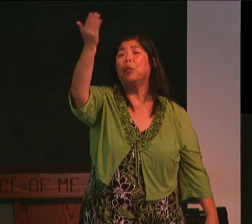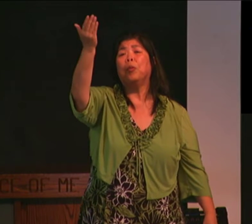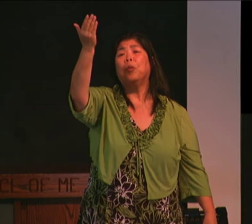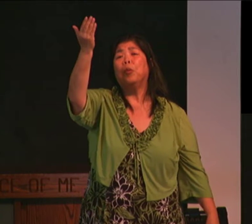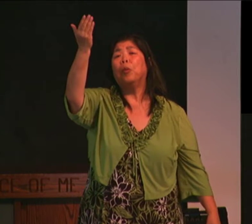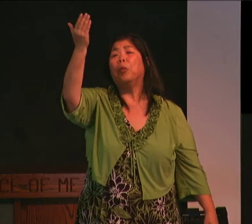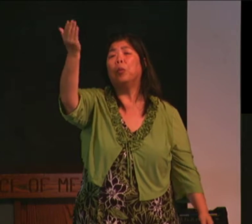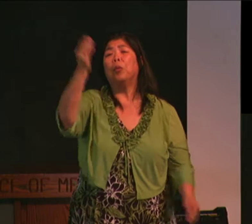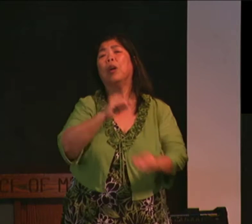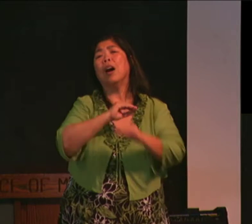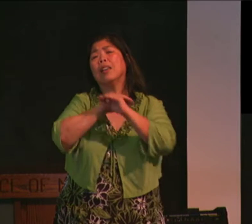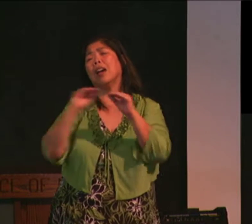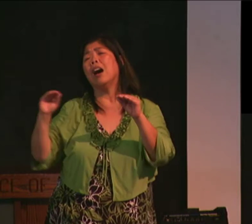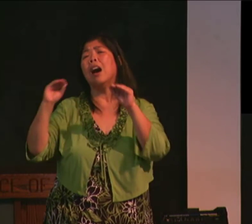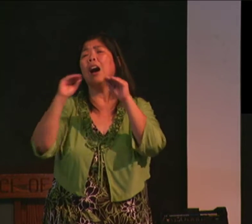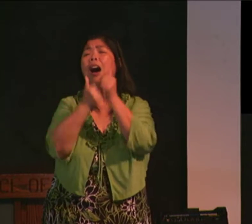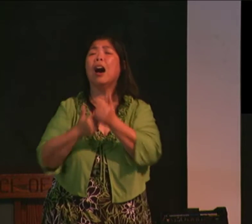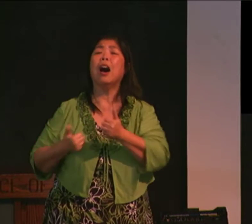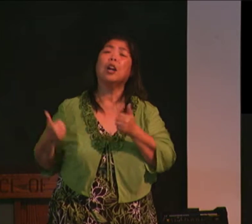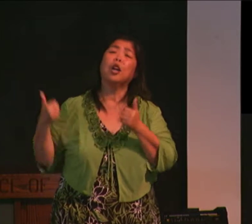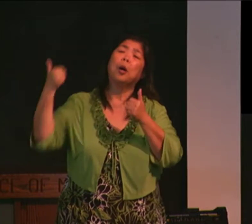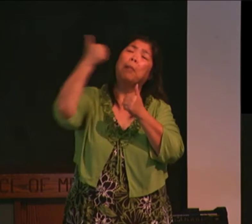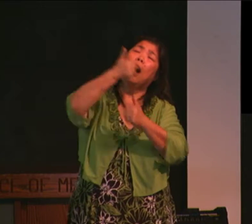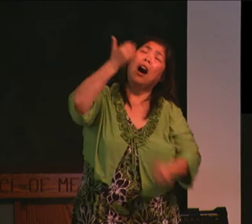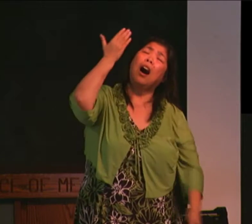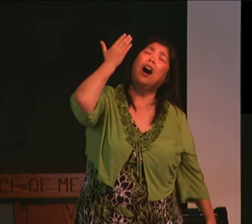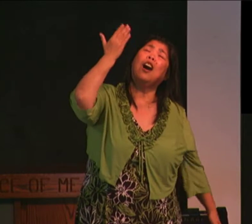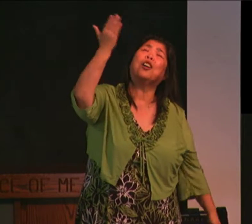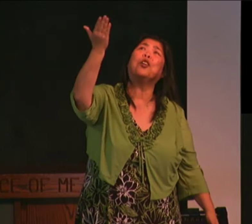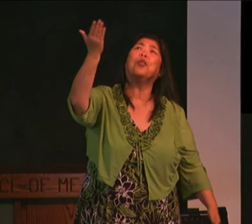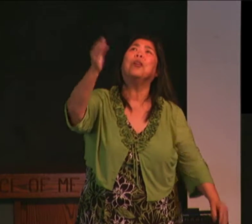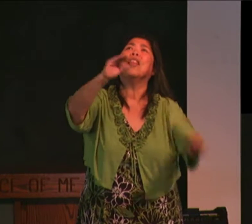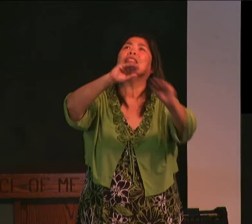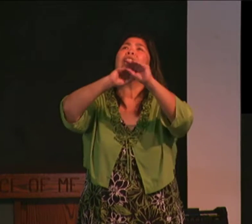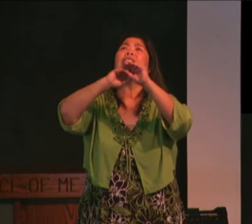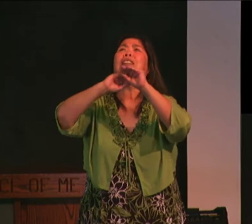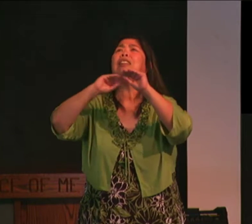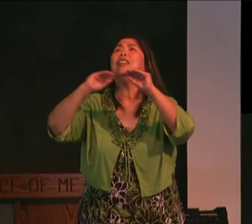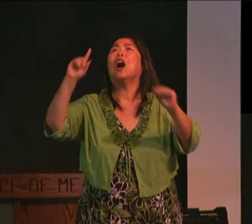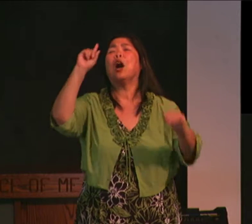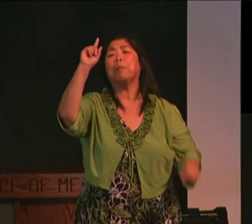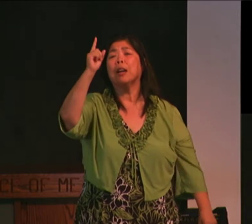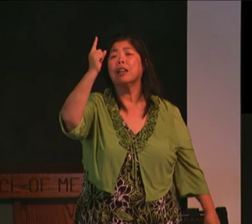There is none above you, none beside